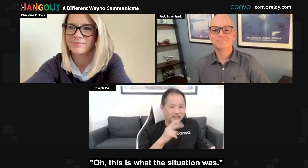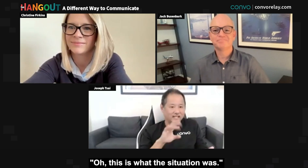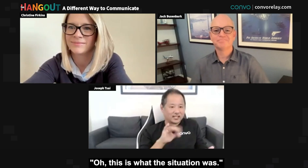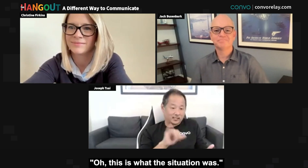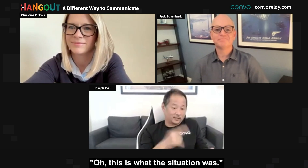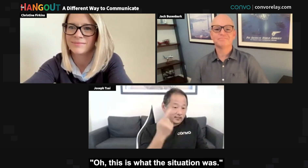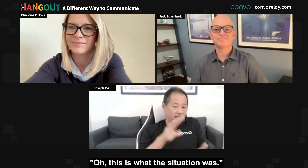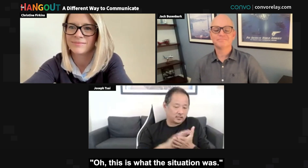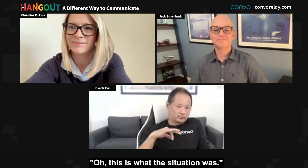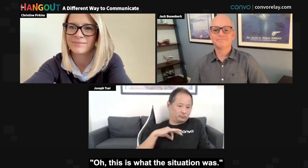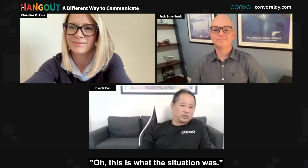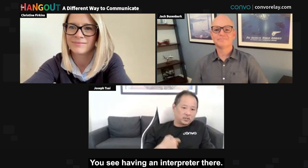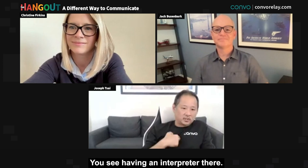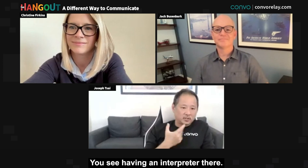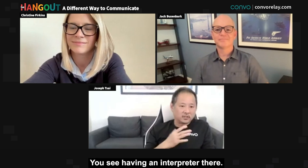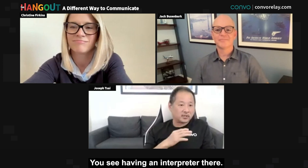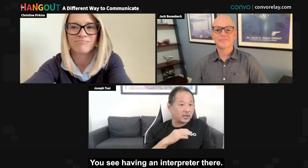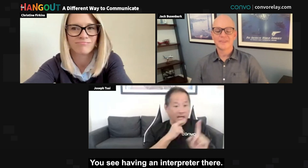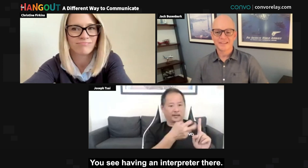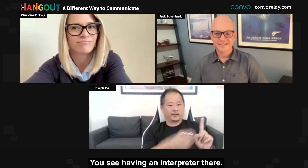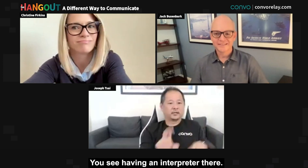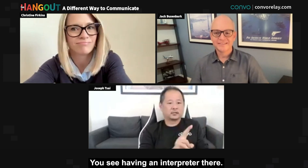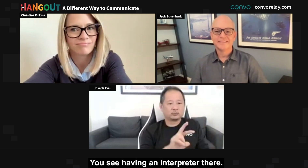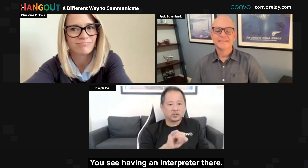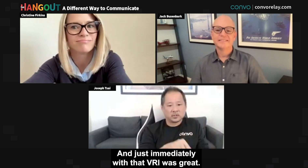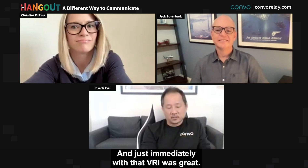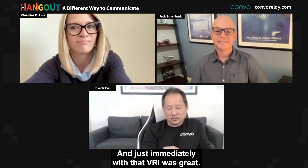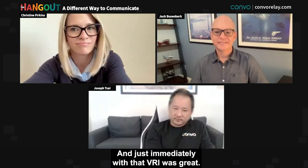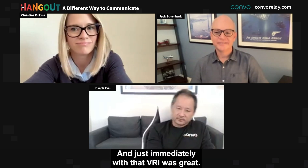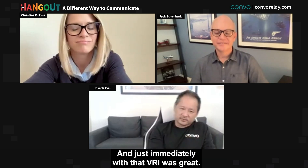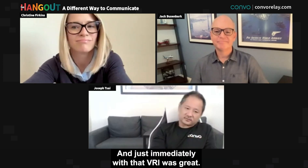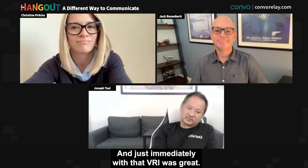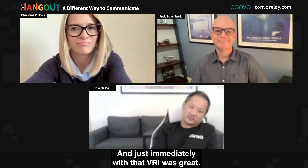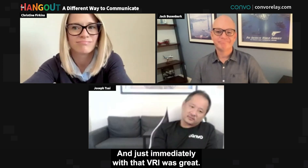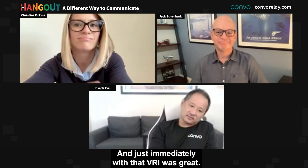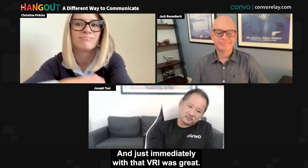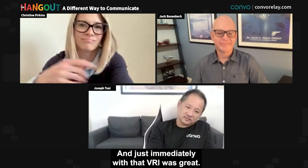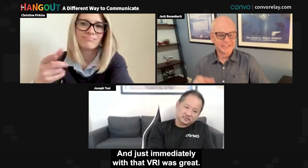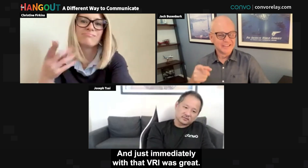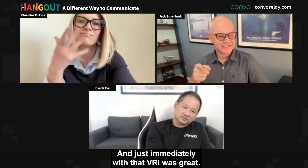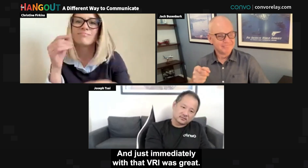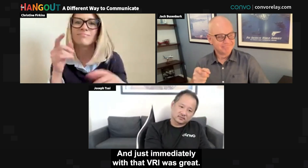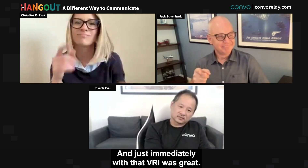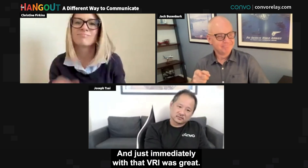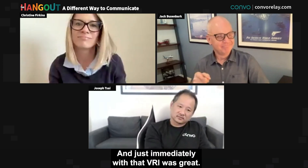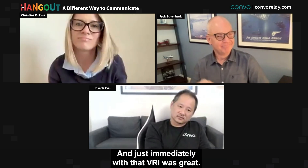is what the situation was. You see, having an interpreter there and just immediately with that VRI was